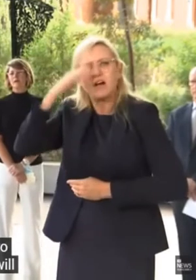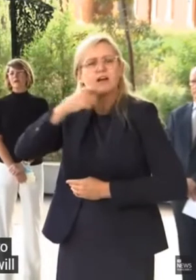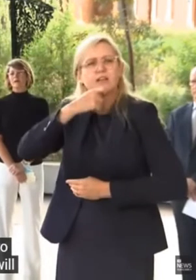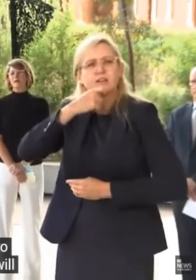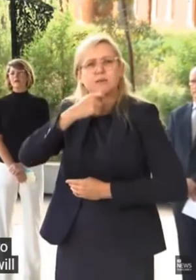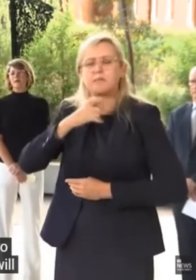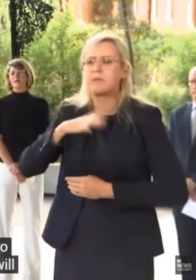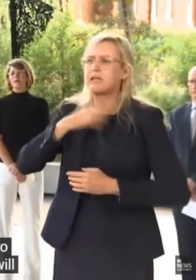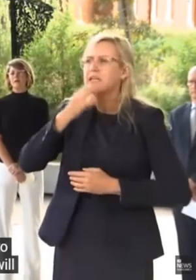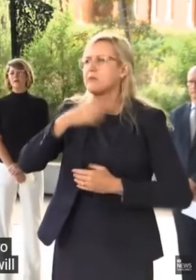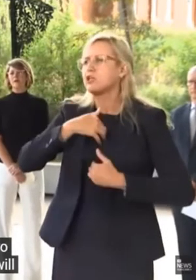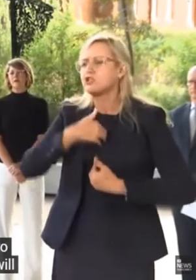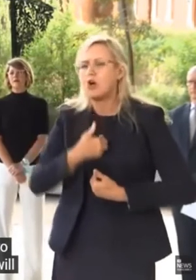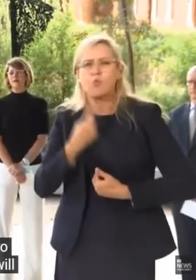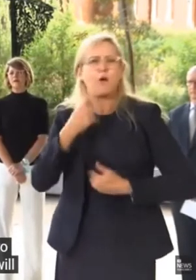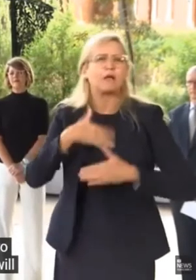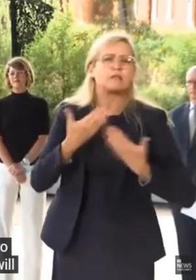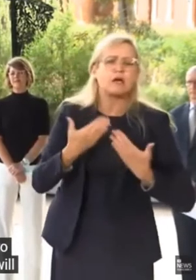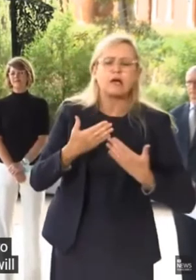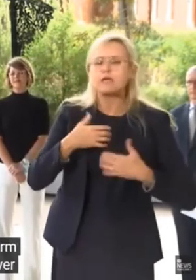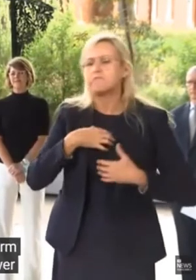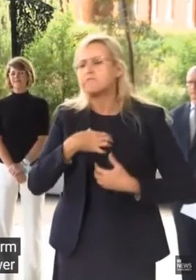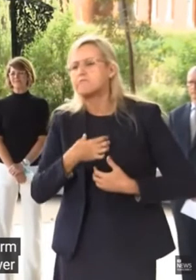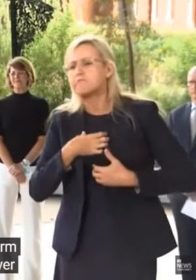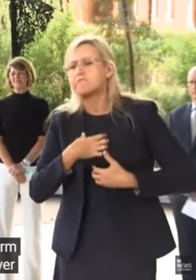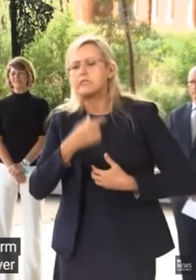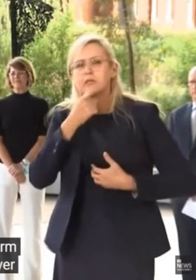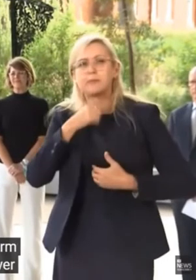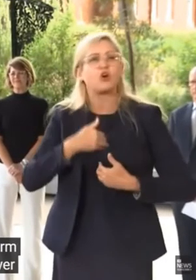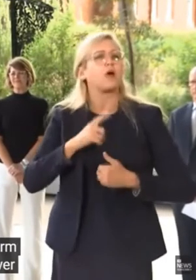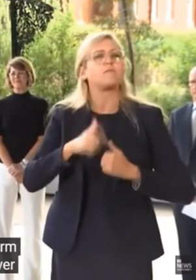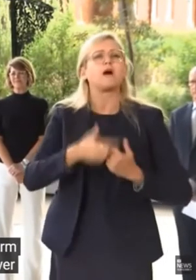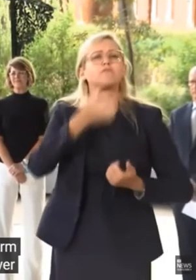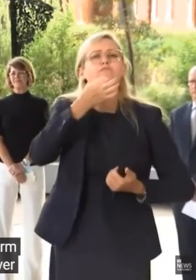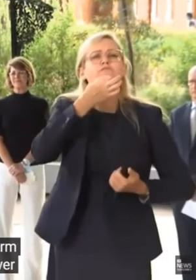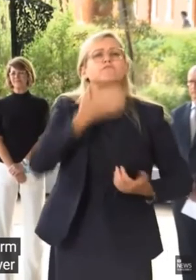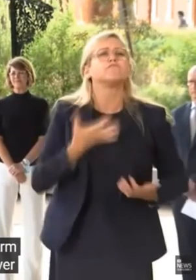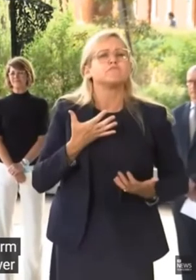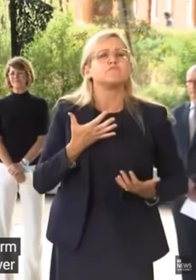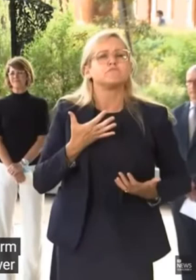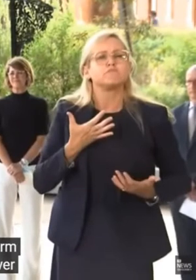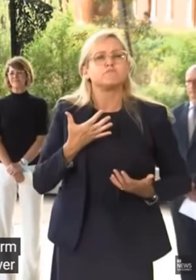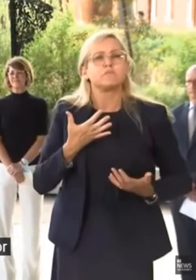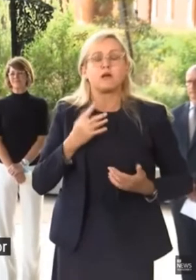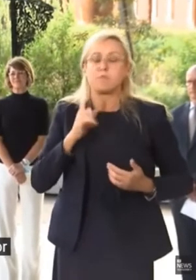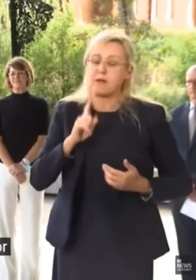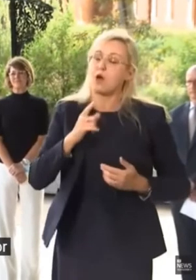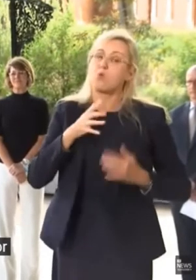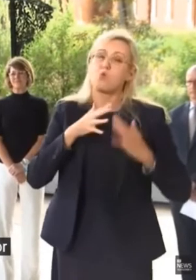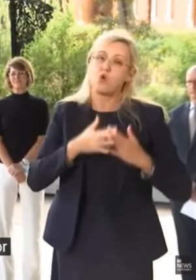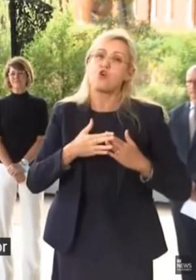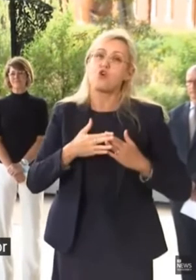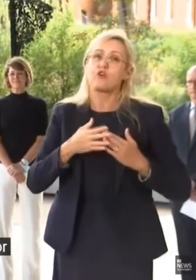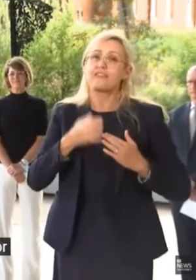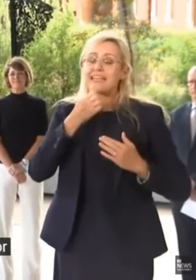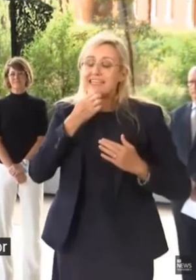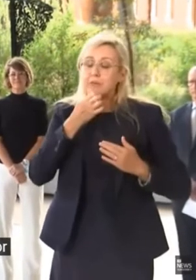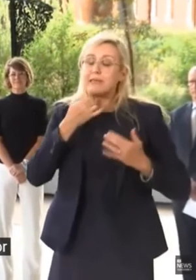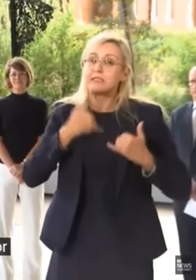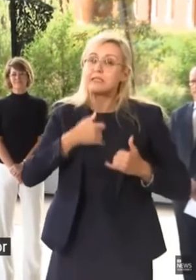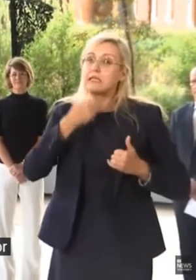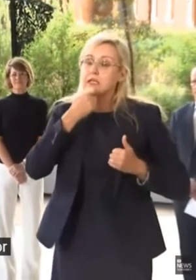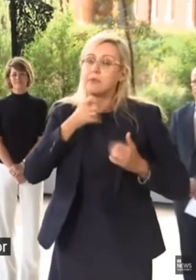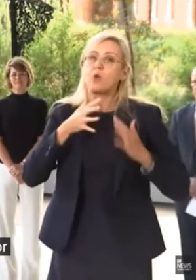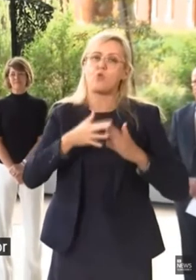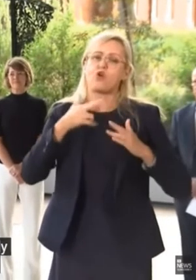feel a bit tired for a day or so, but it's very short-lived, and it's incredibly important that additional protection